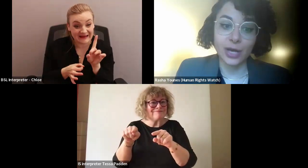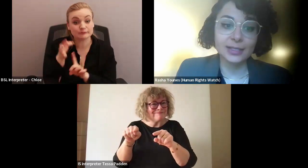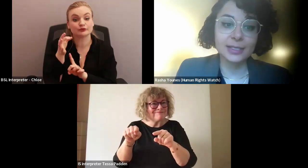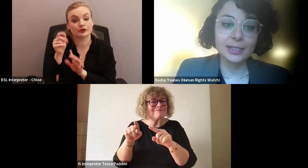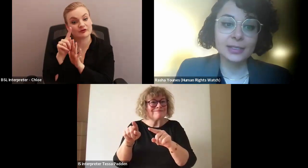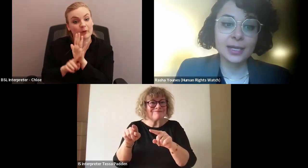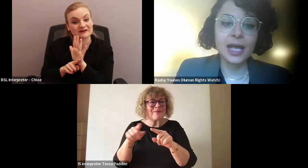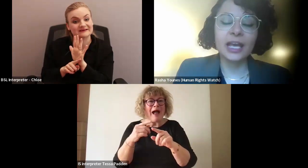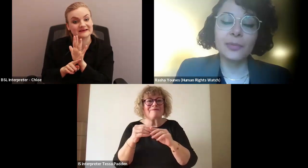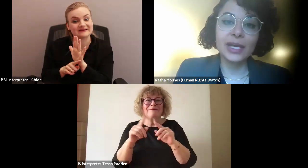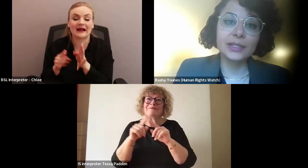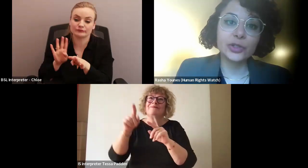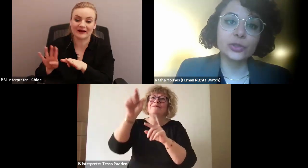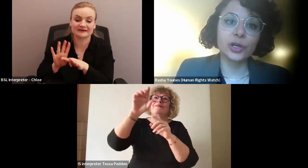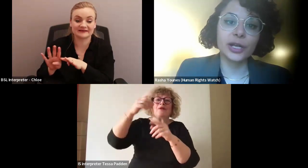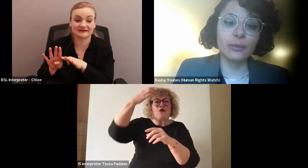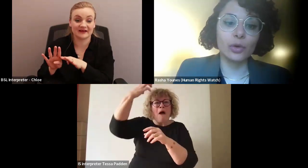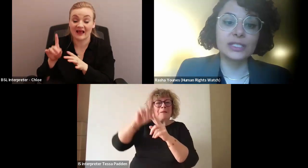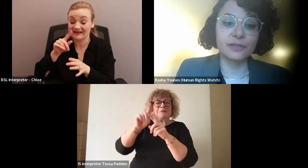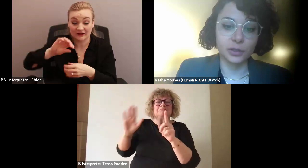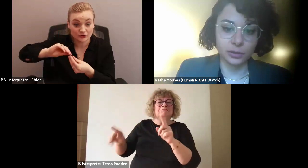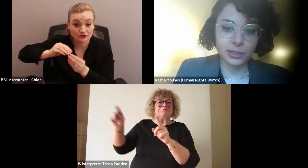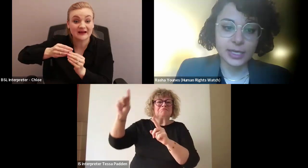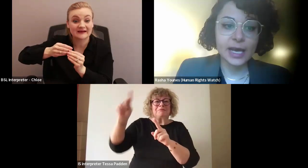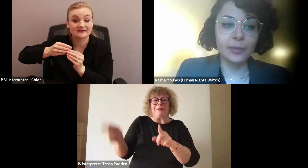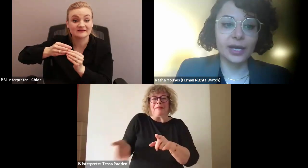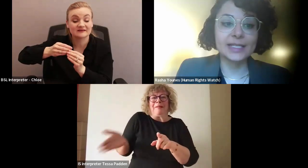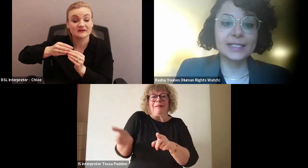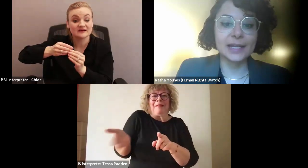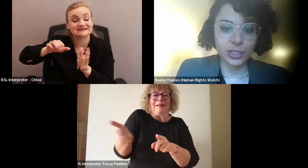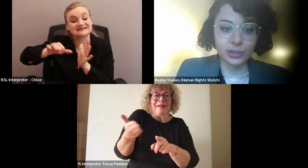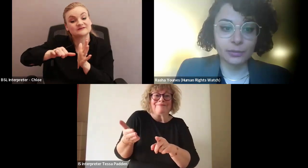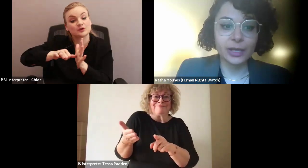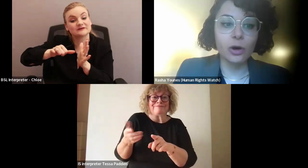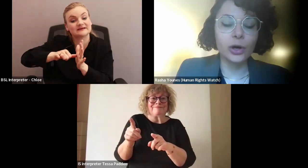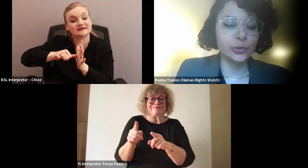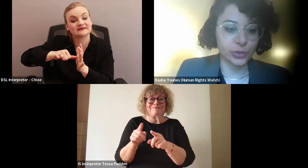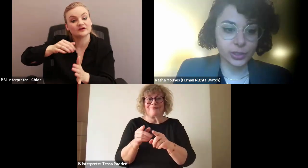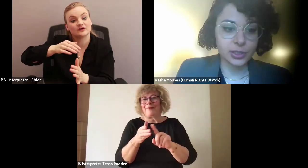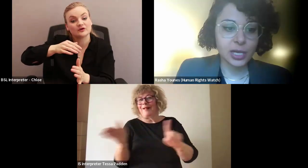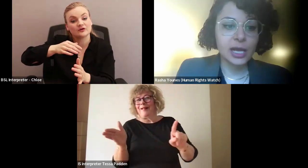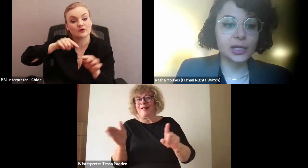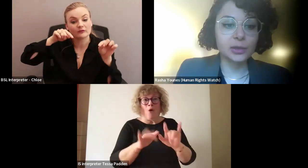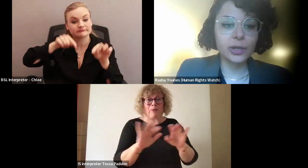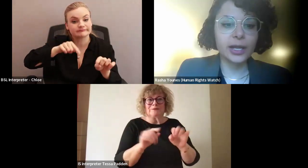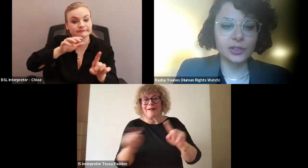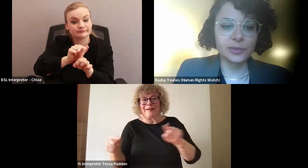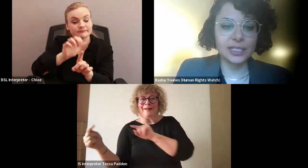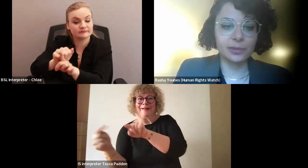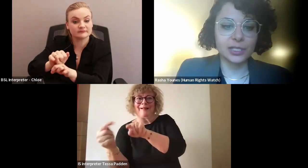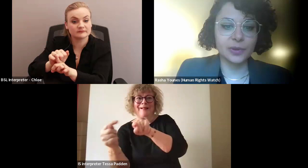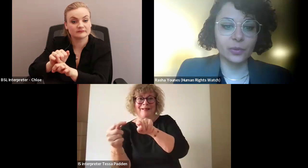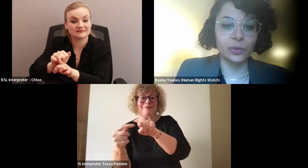policies and practices can make digital targeting more difficult, and by extension, make all users,